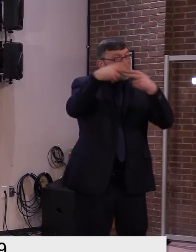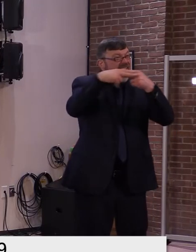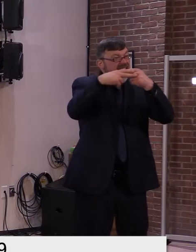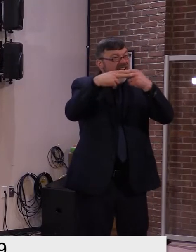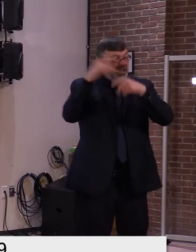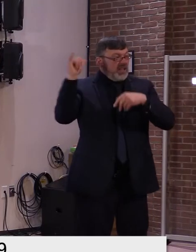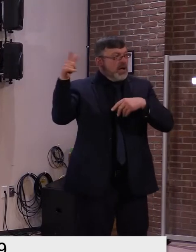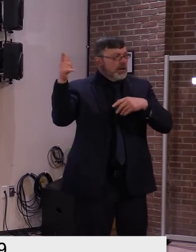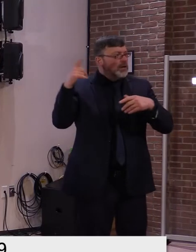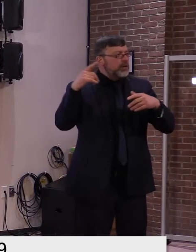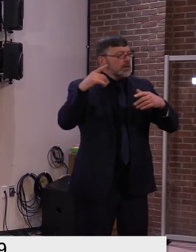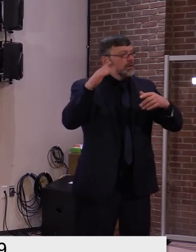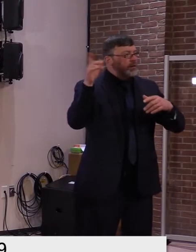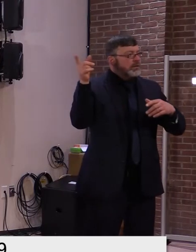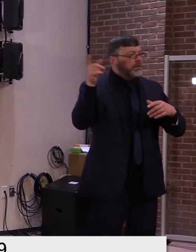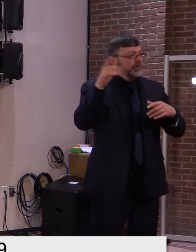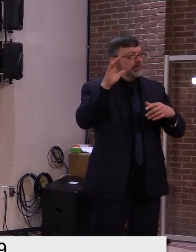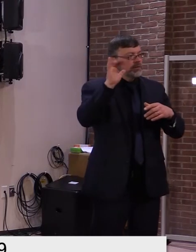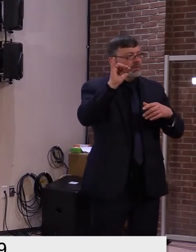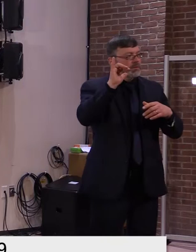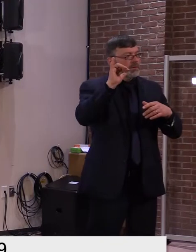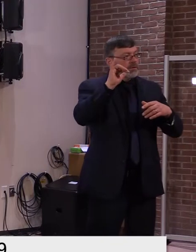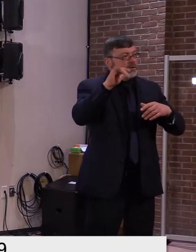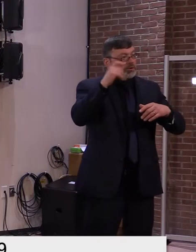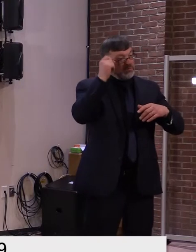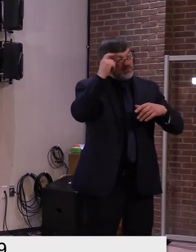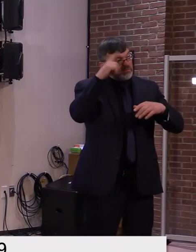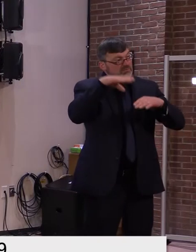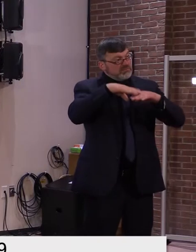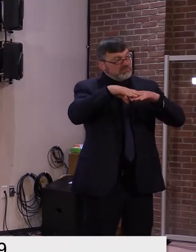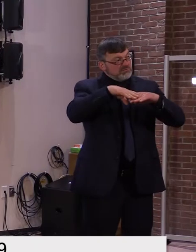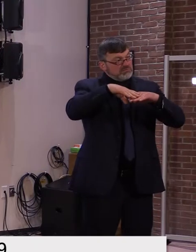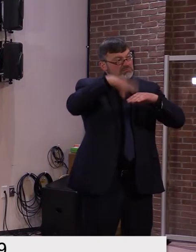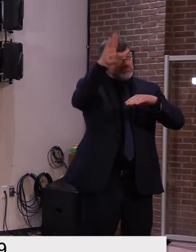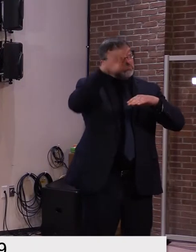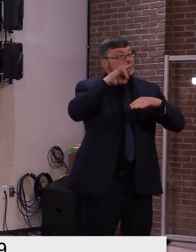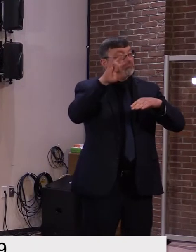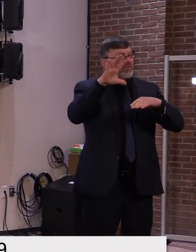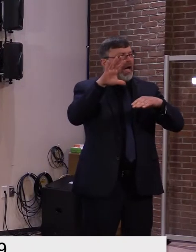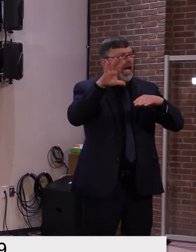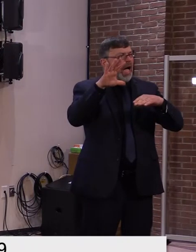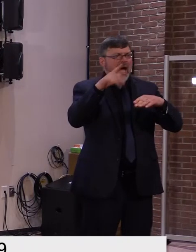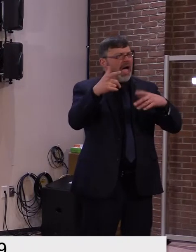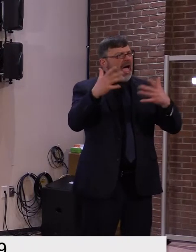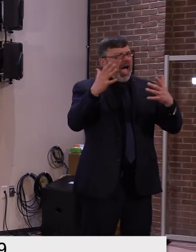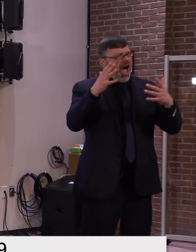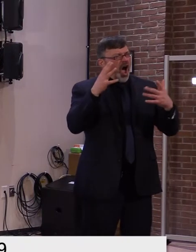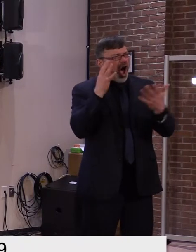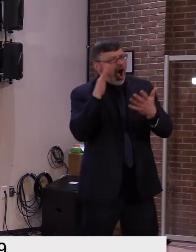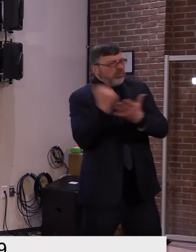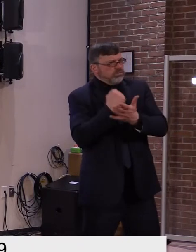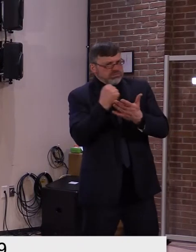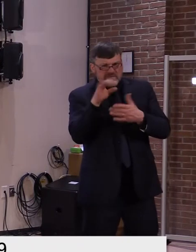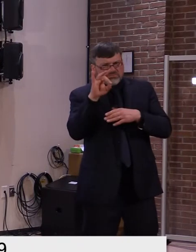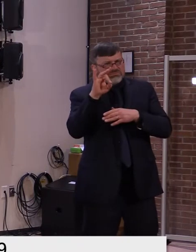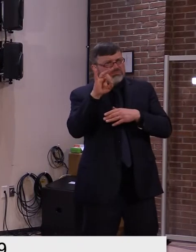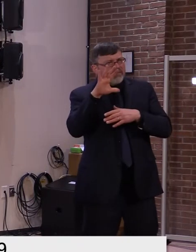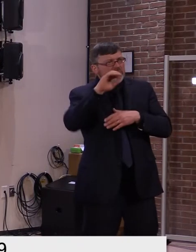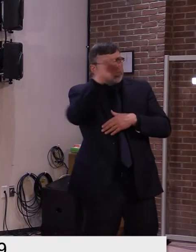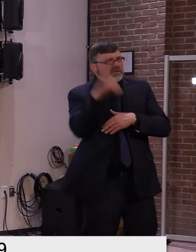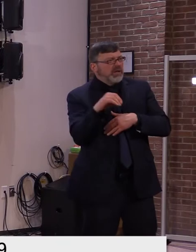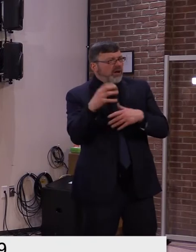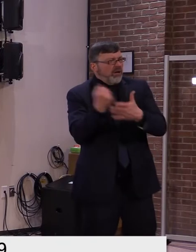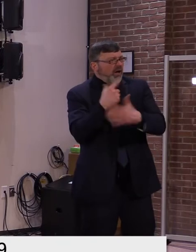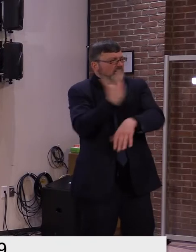terms of participation. But as we go down the age limits, I think we're going to have to do more outreach, and